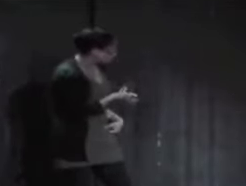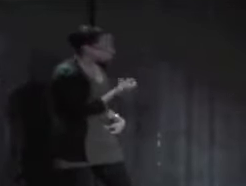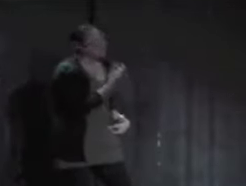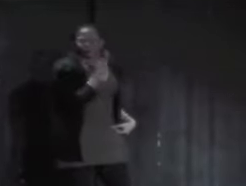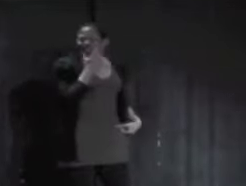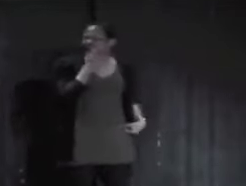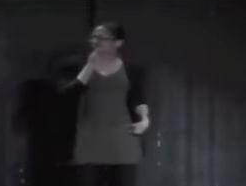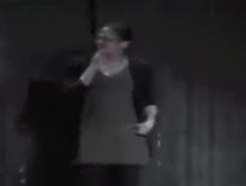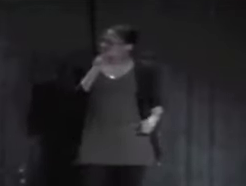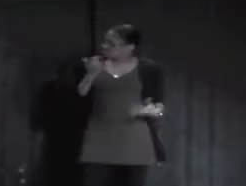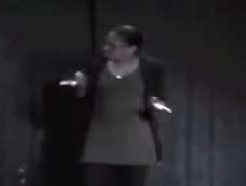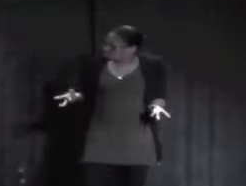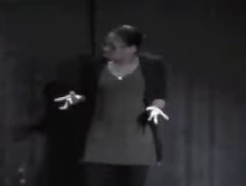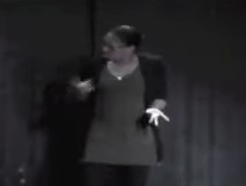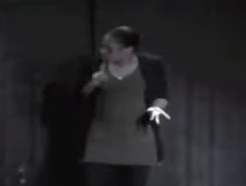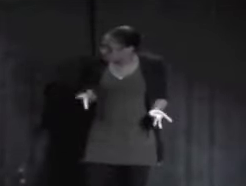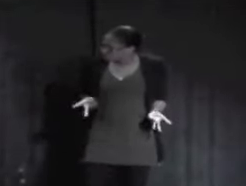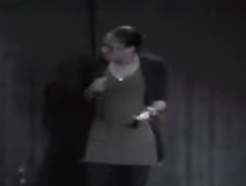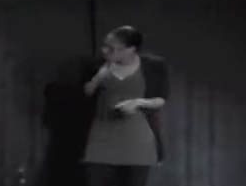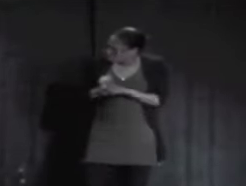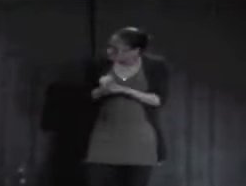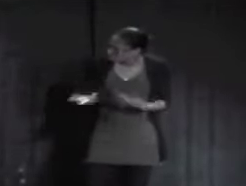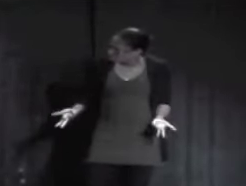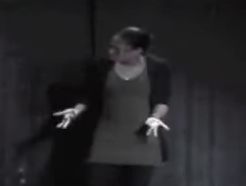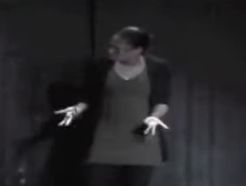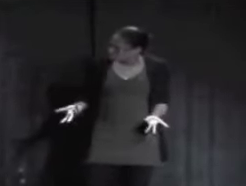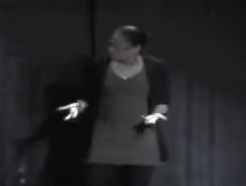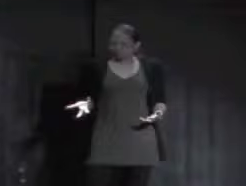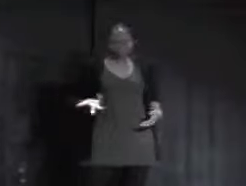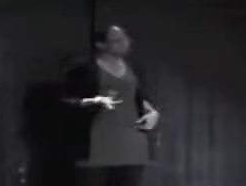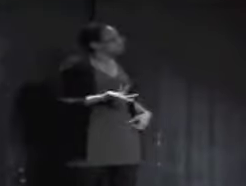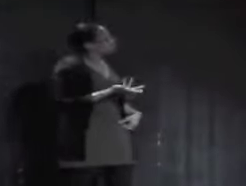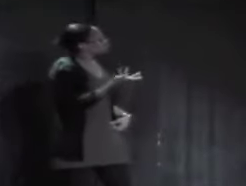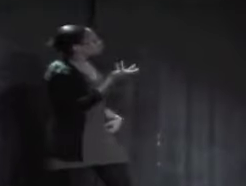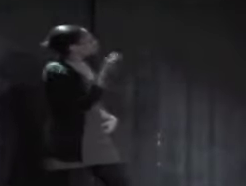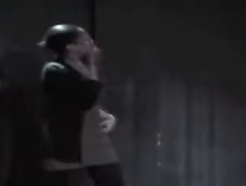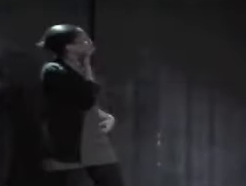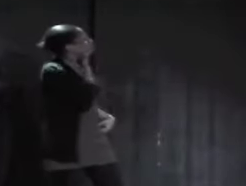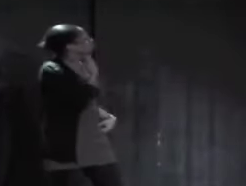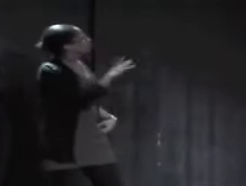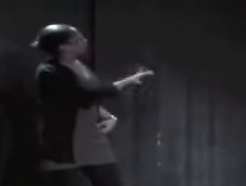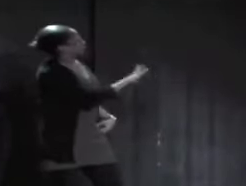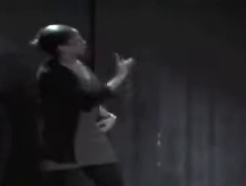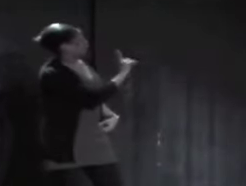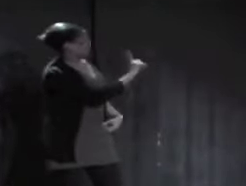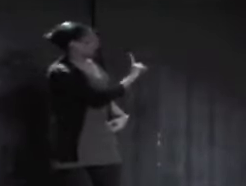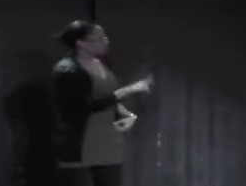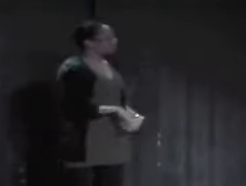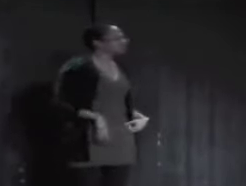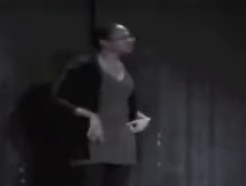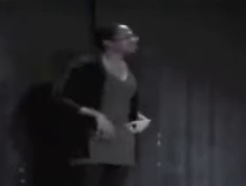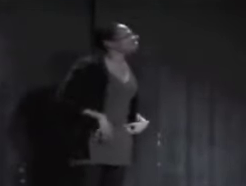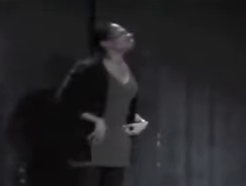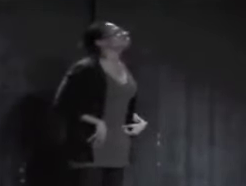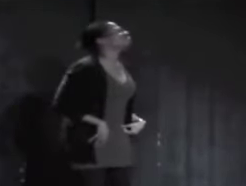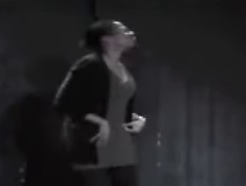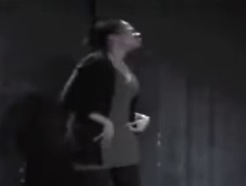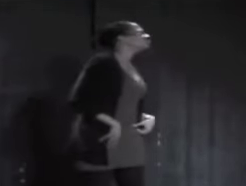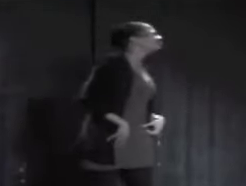"Really? Yeah, really. Yeah, I've been working at it." "Okay. Give me one moment."